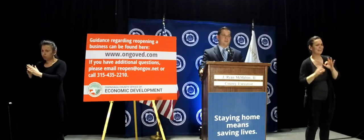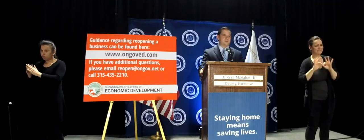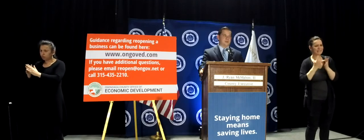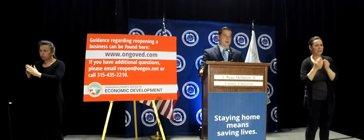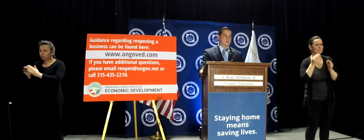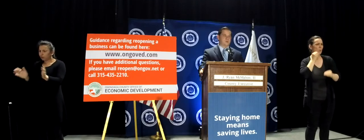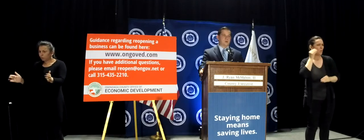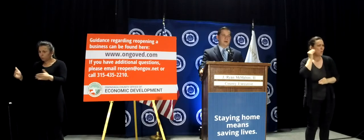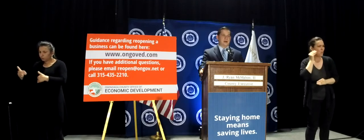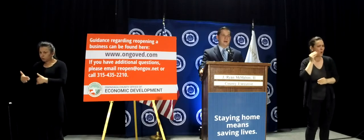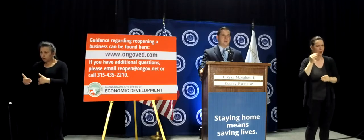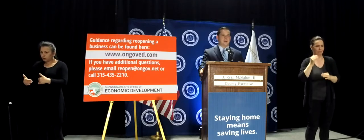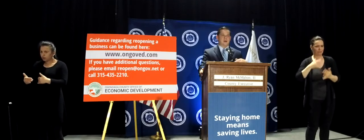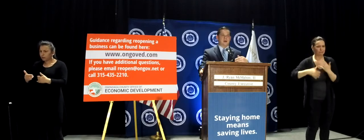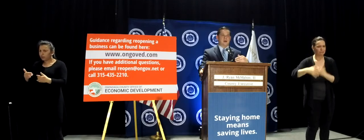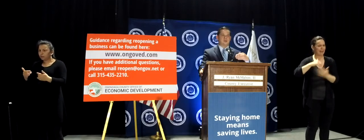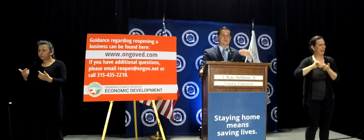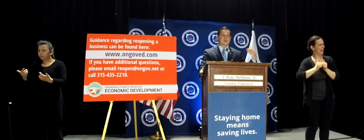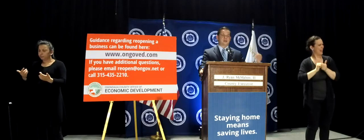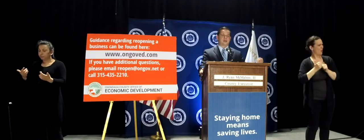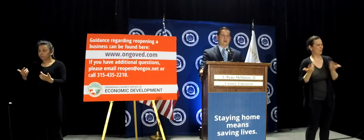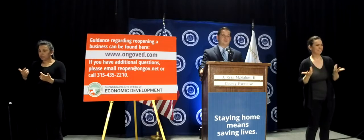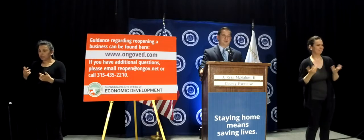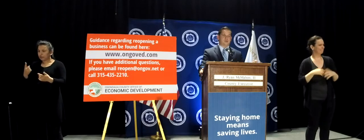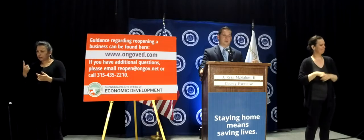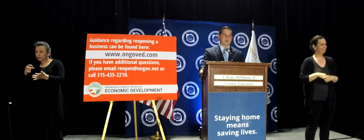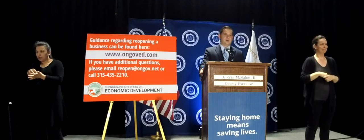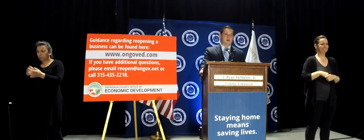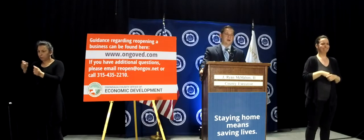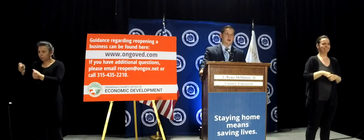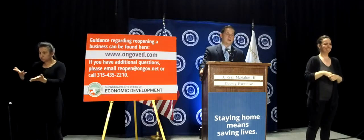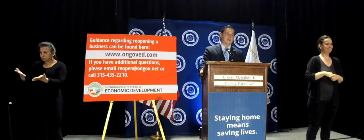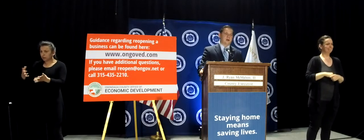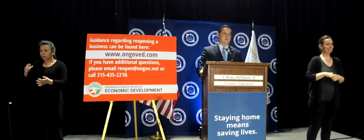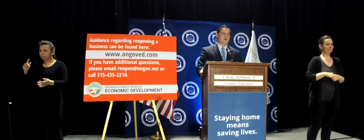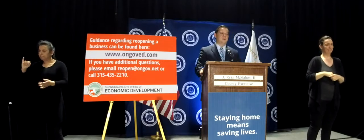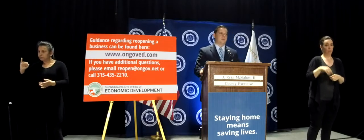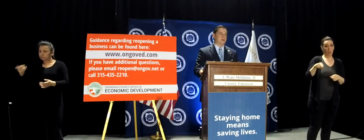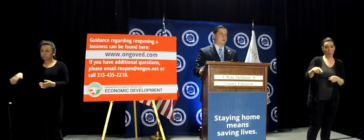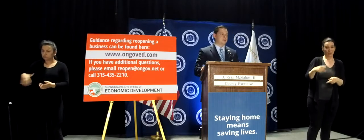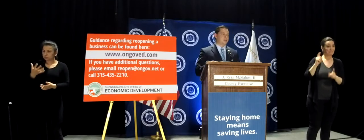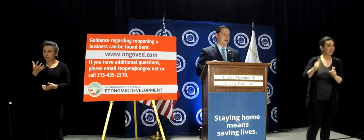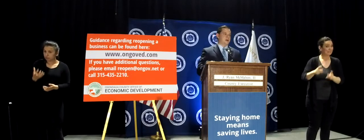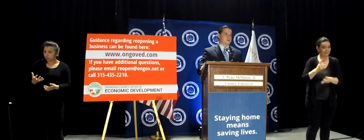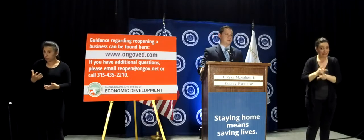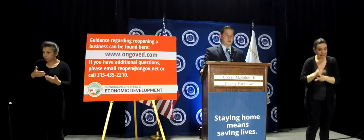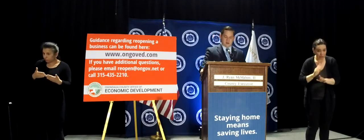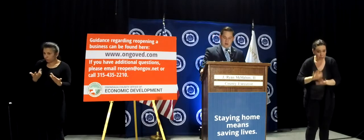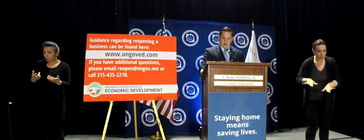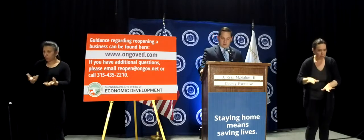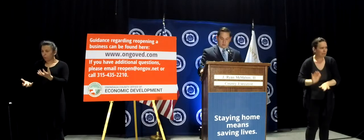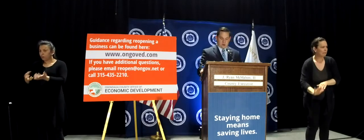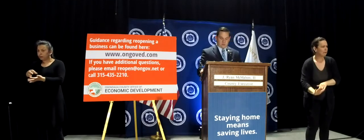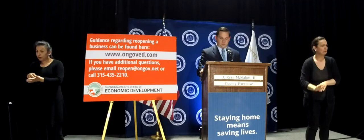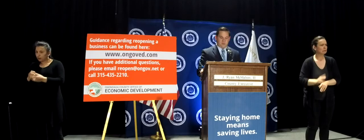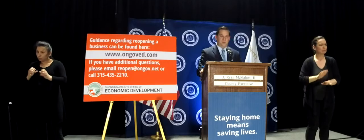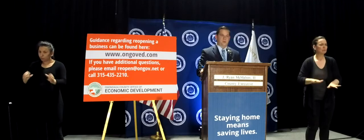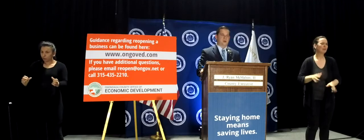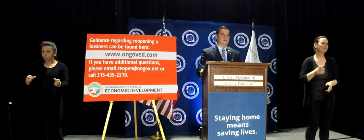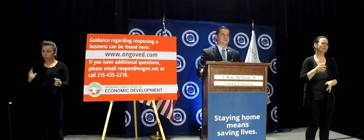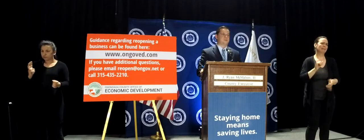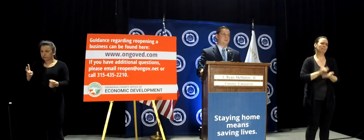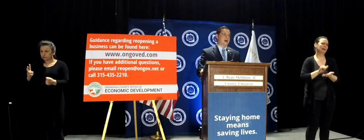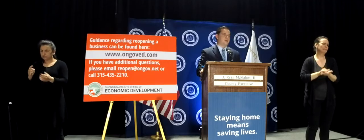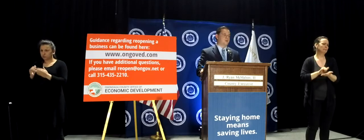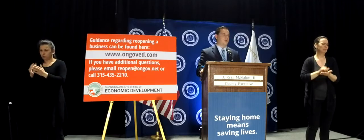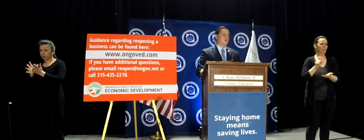many bathrooms in the house or whatnot. Are you taking care of children? How many people are living in the house? Other people